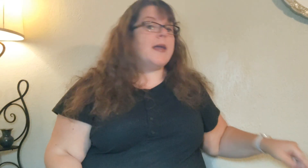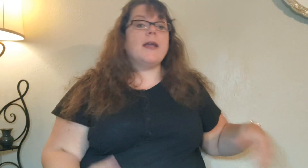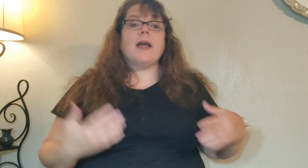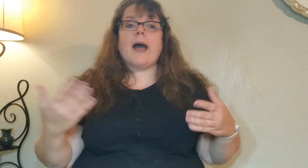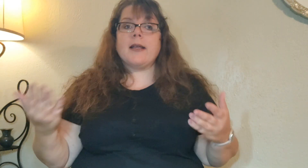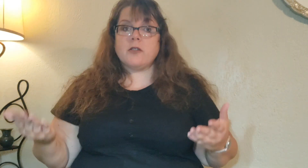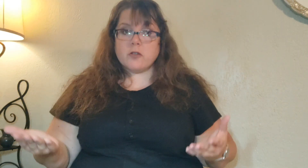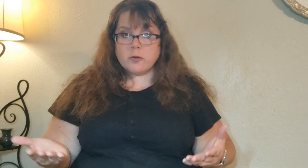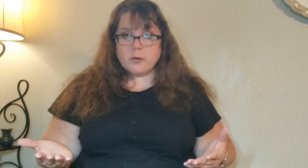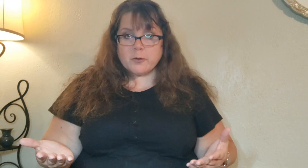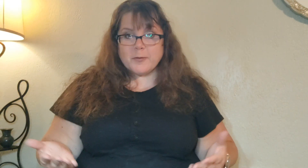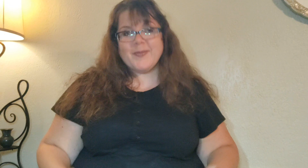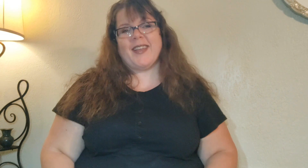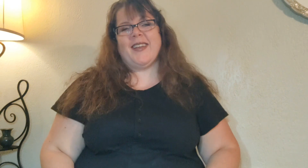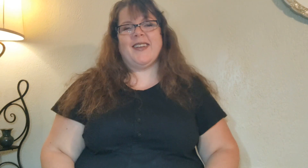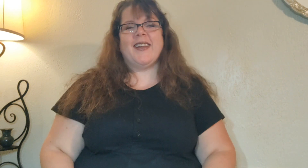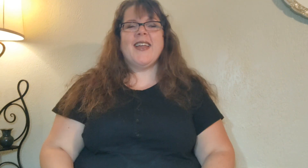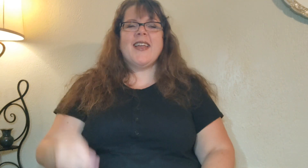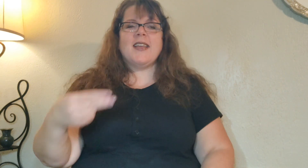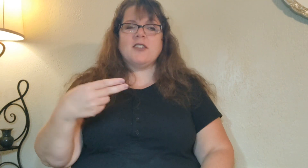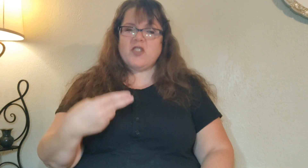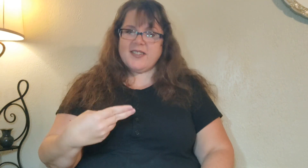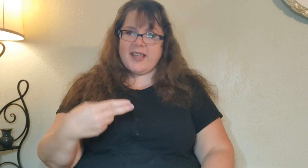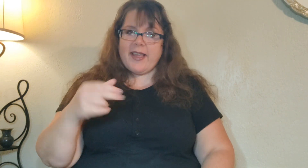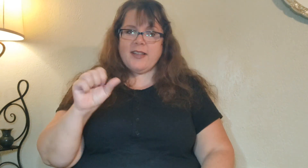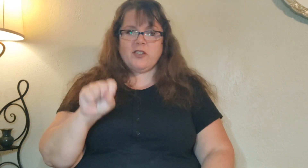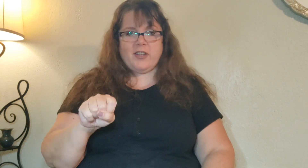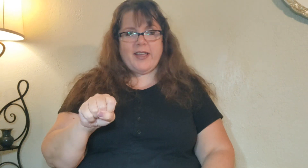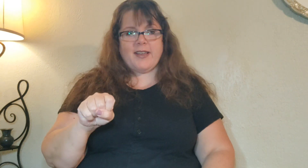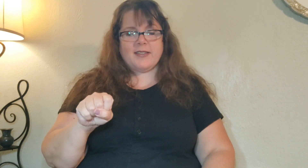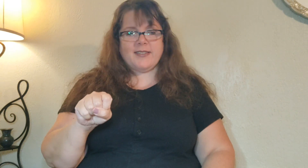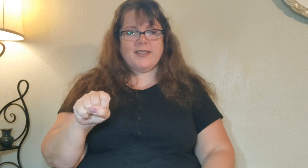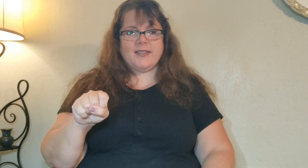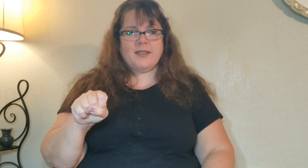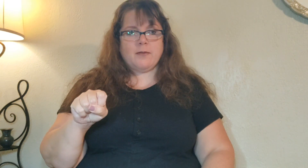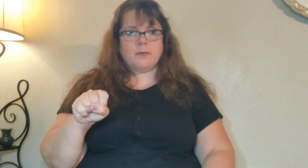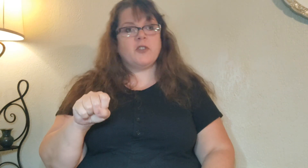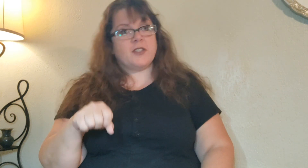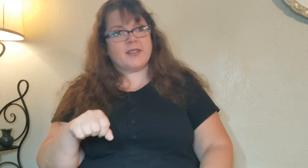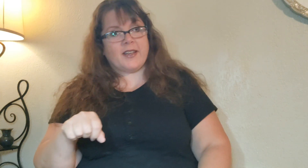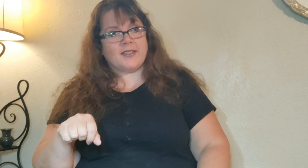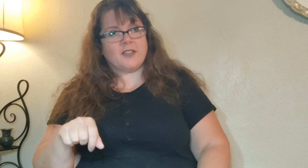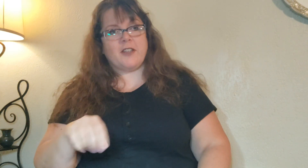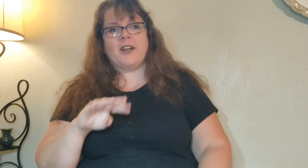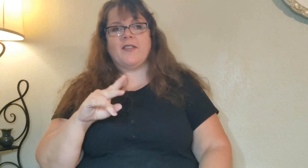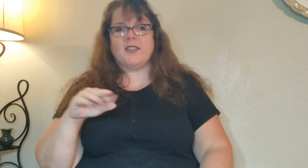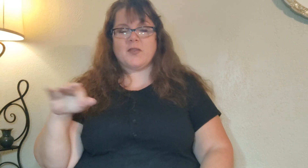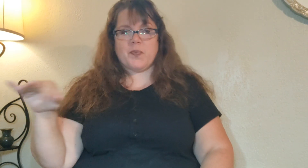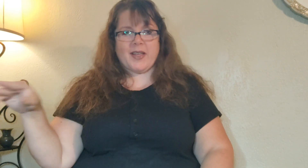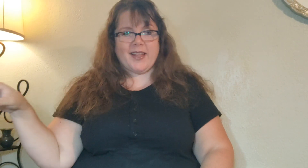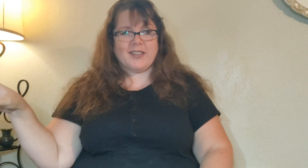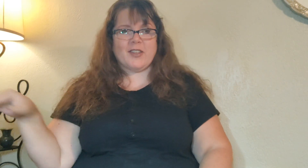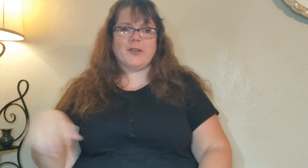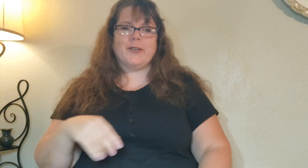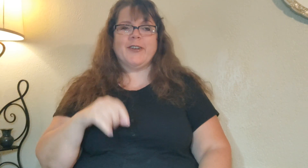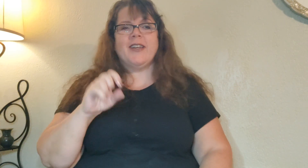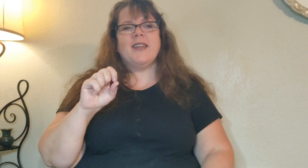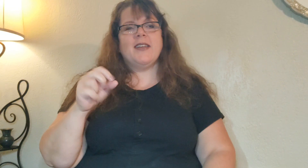In high school, it's just HS, which is nice. So you don't have to spell out the whole,